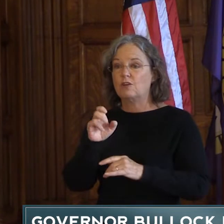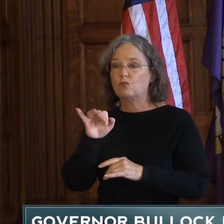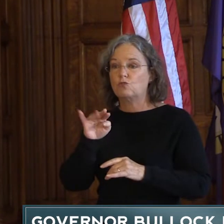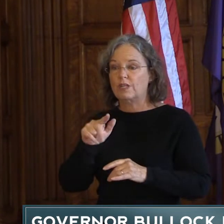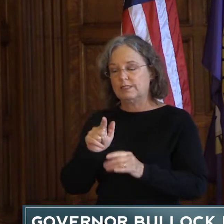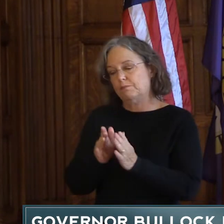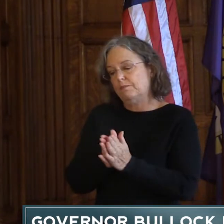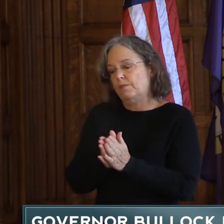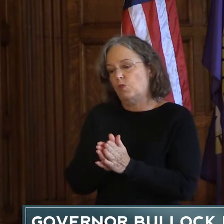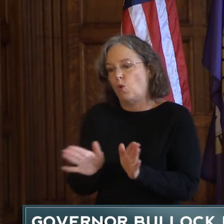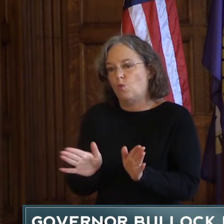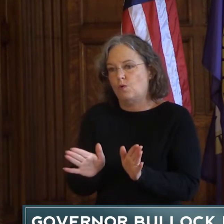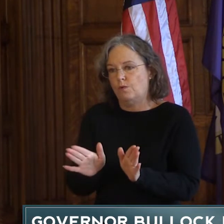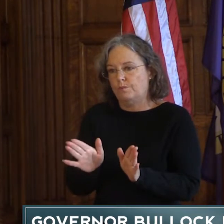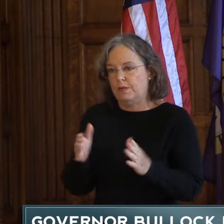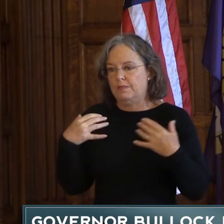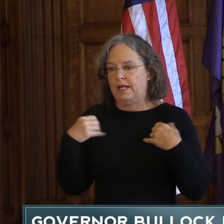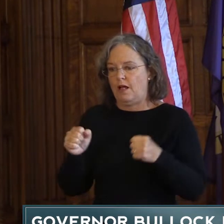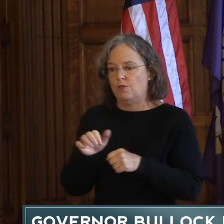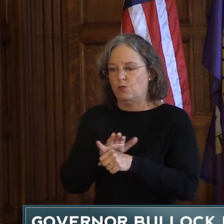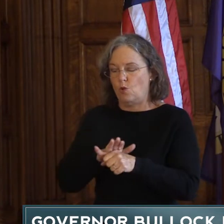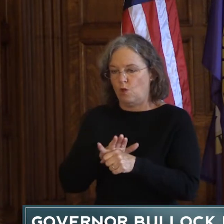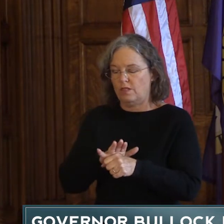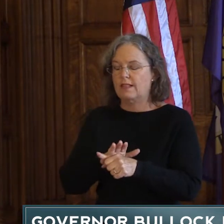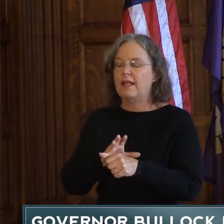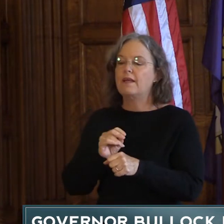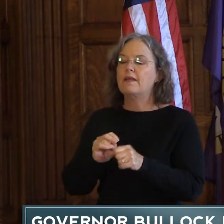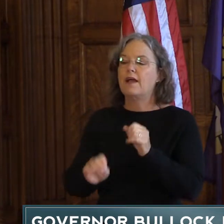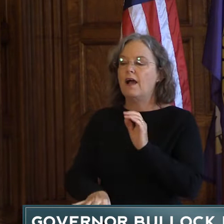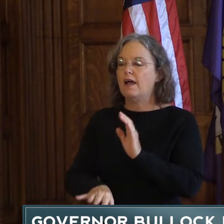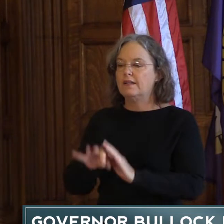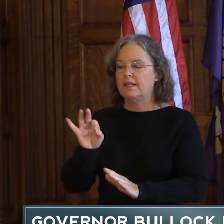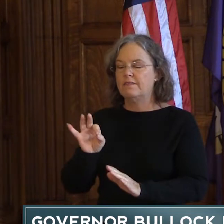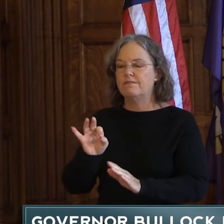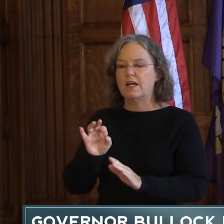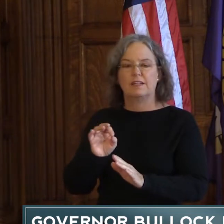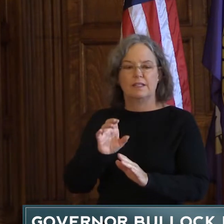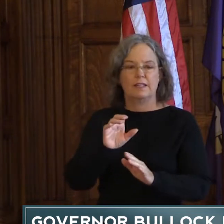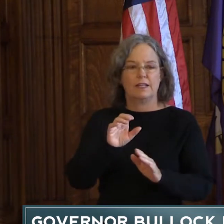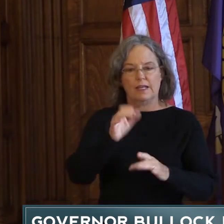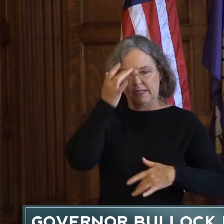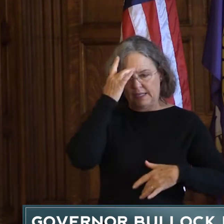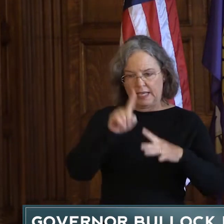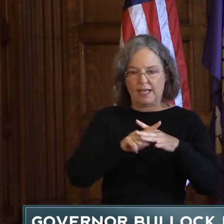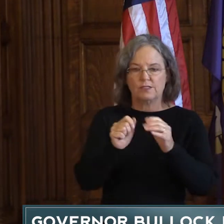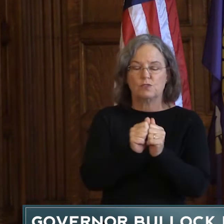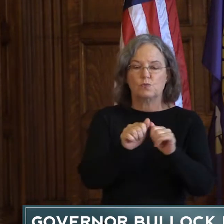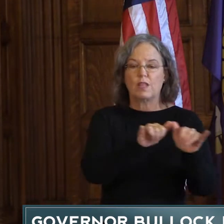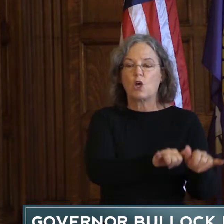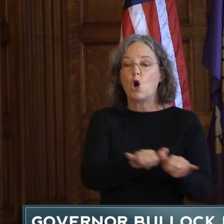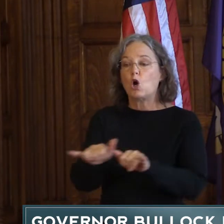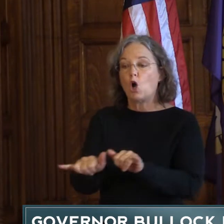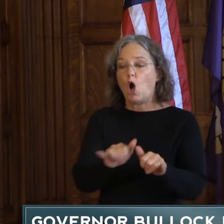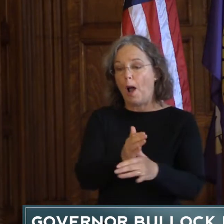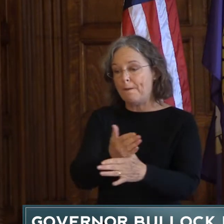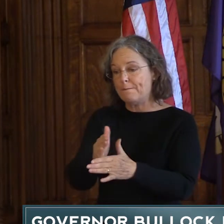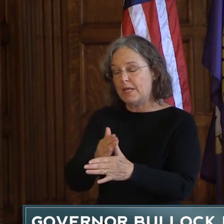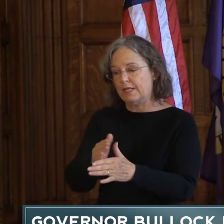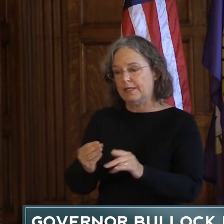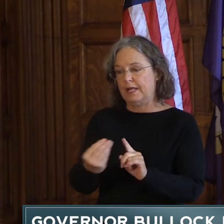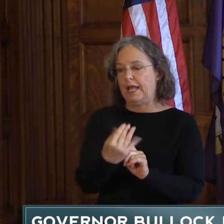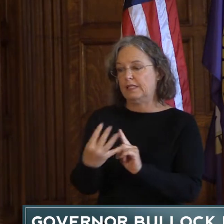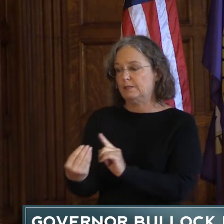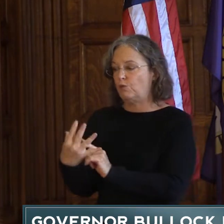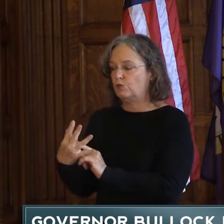health identified connections among cases with common exposures. This investigation then allowed for the